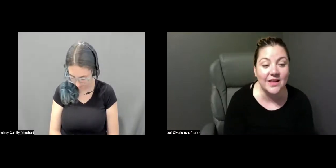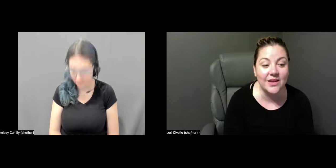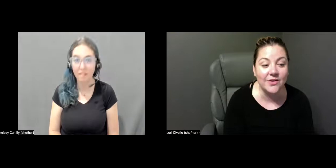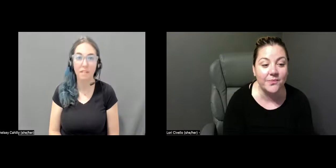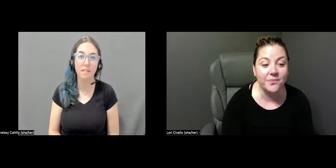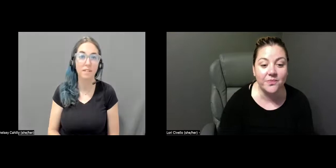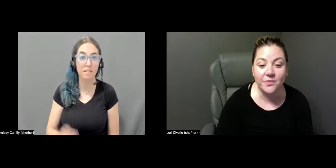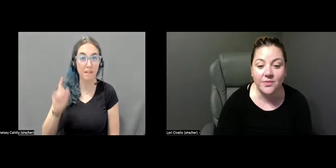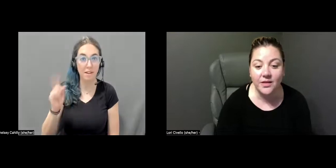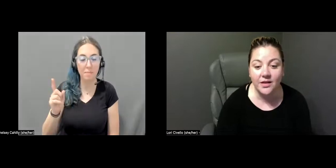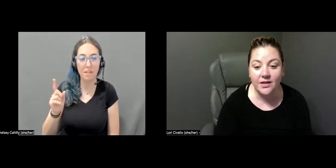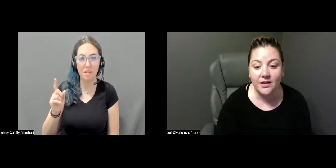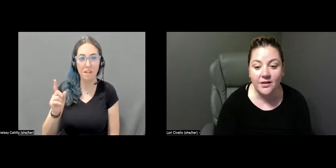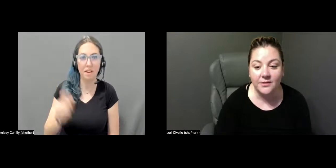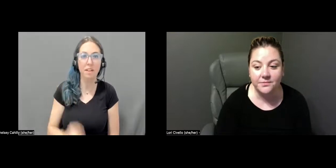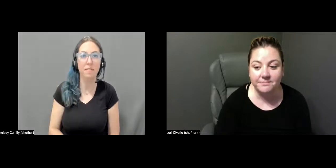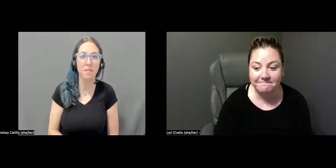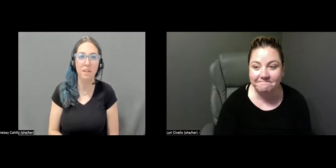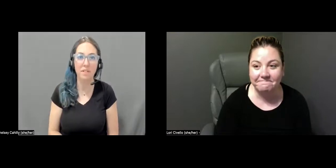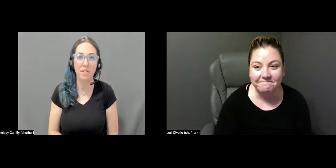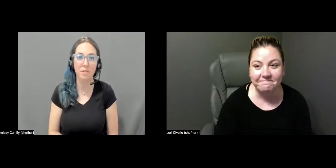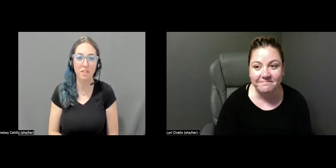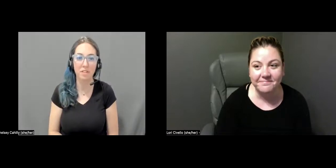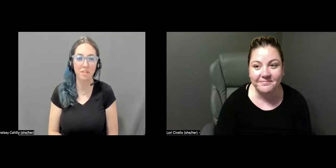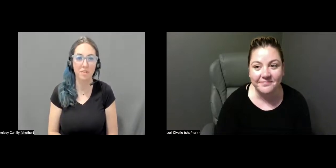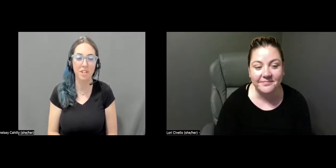So thank you. TheScienceSpace.net. If you need